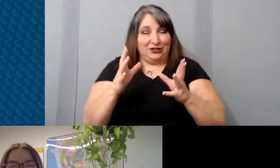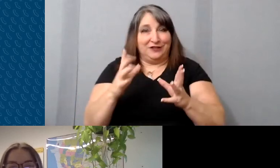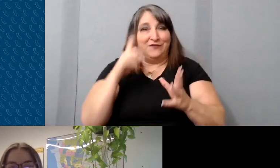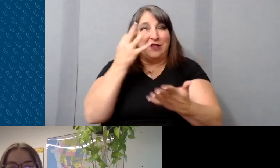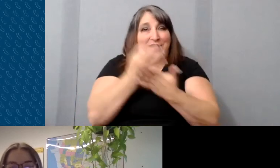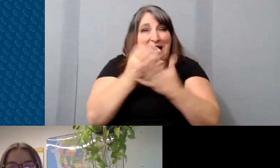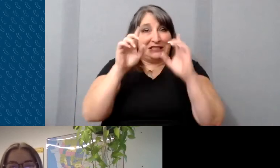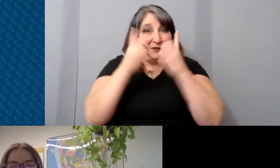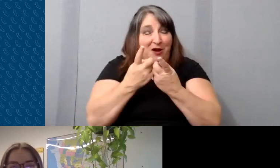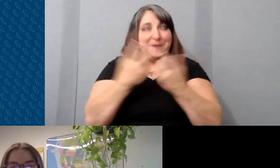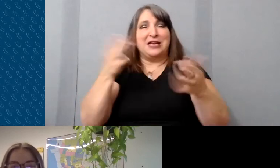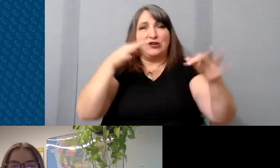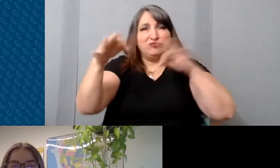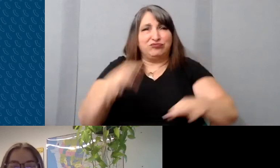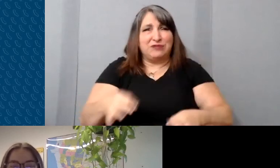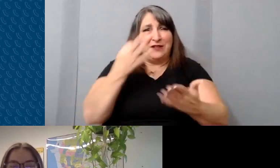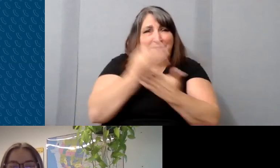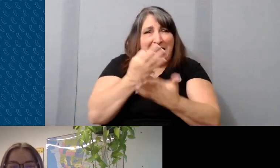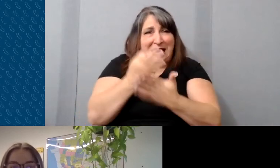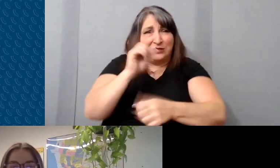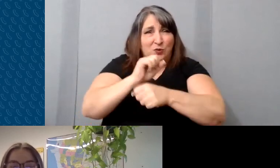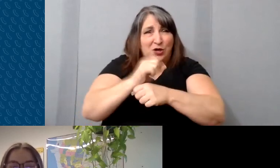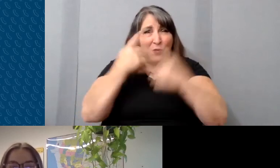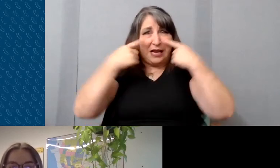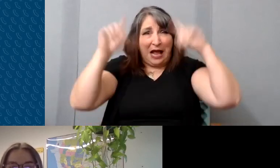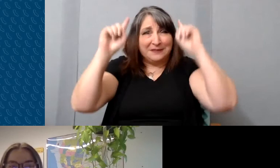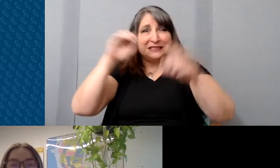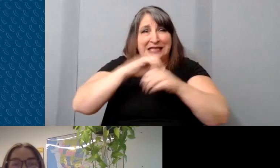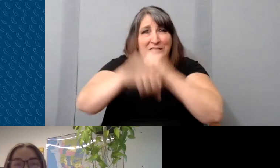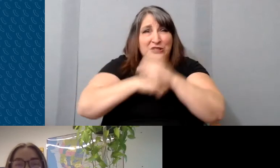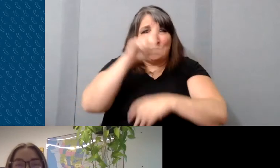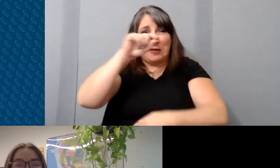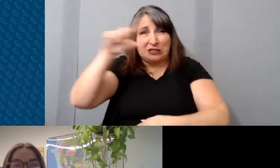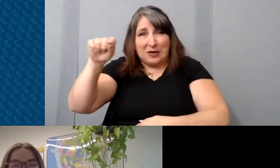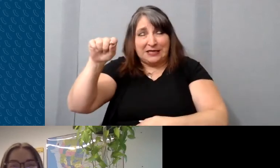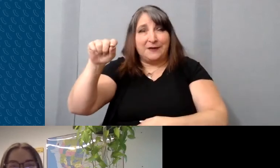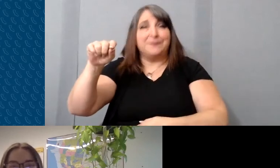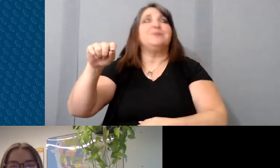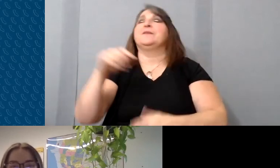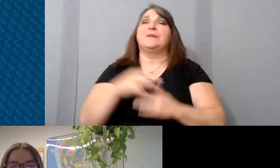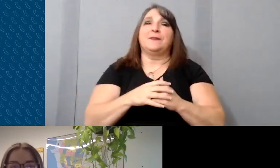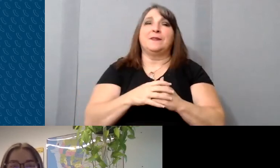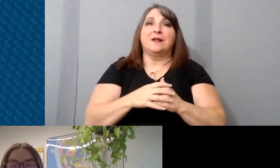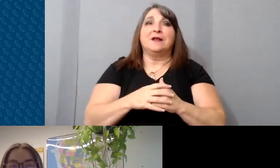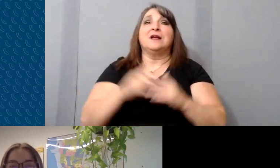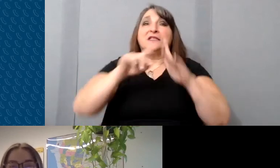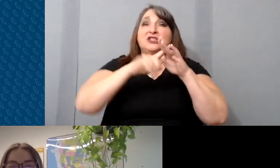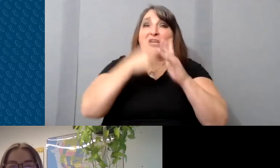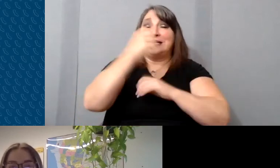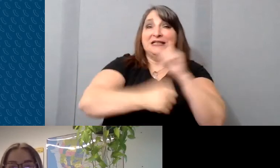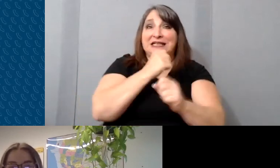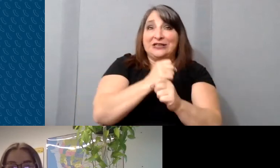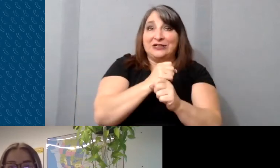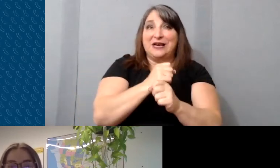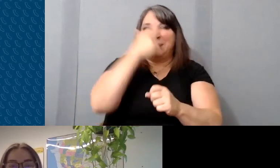rundown of the finance and fundraising work we were able to accomplish in 2020. We had big goals coming into the year, and because